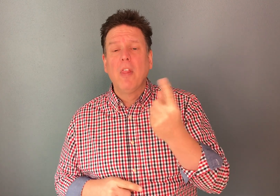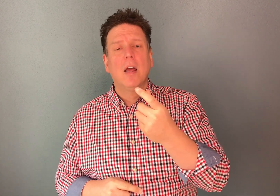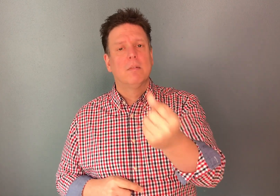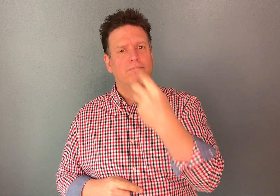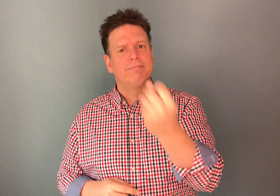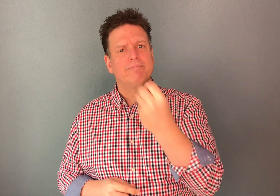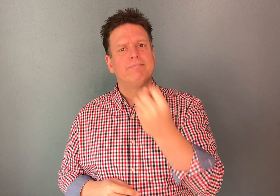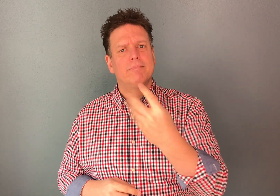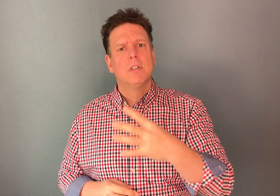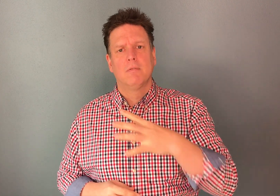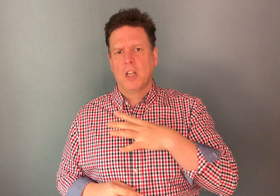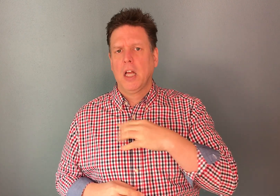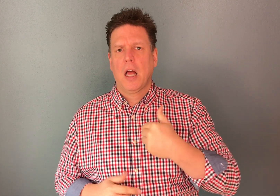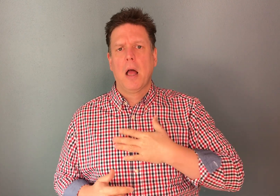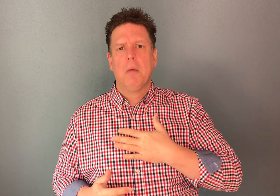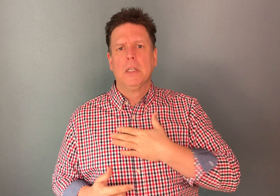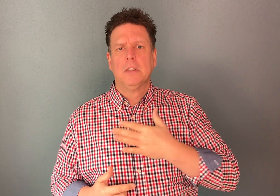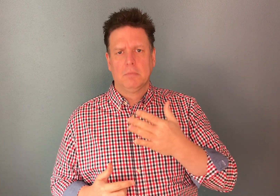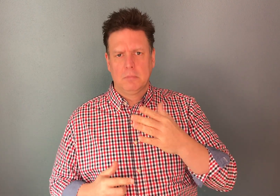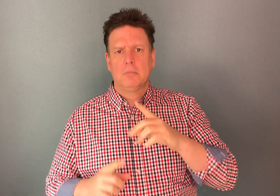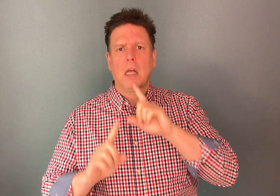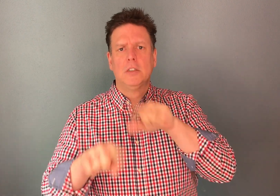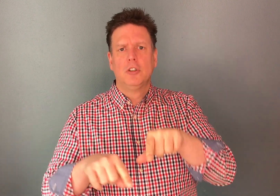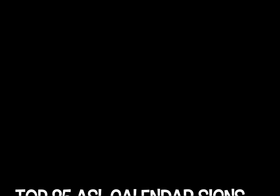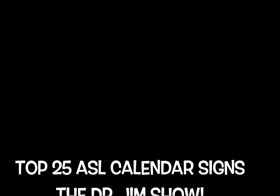words, let me know. I'm happy to answer you.